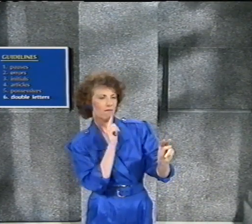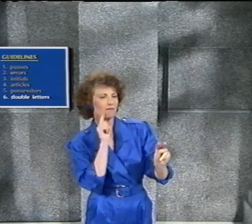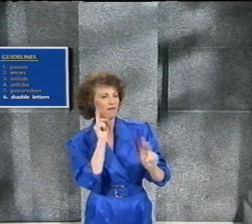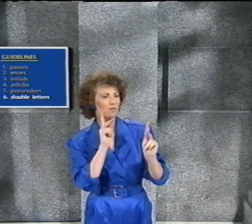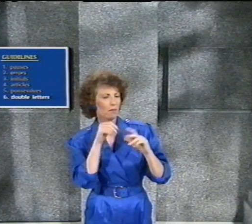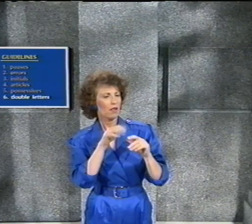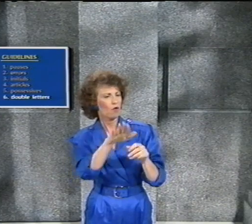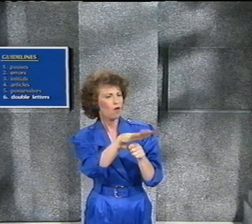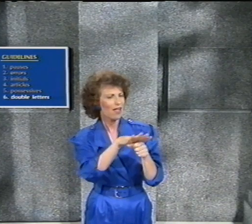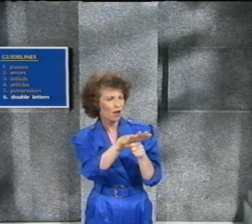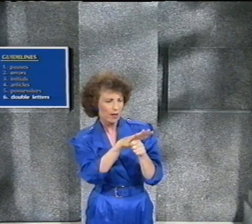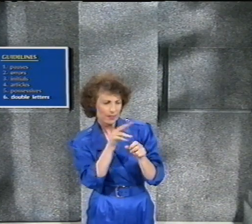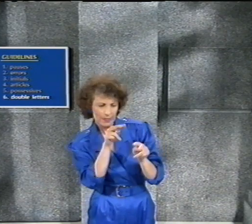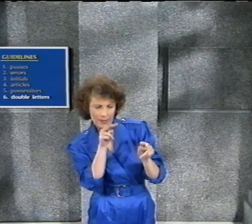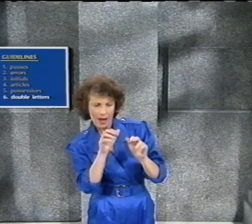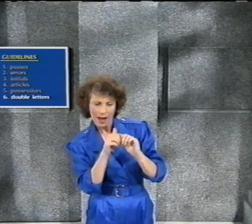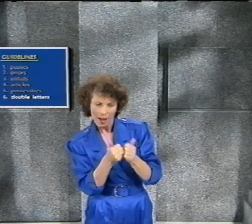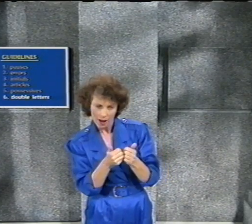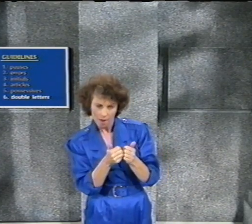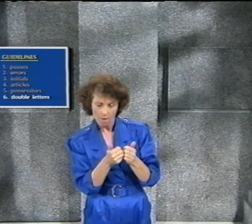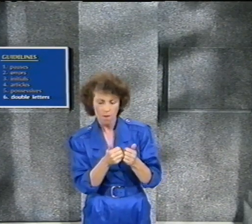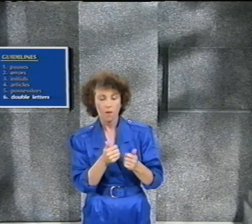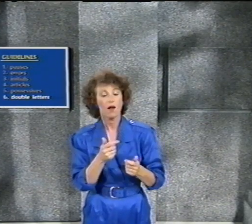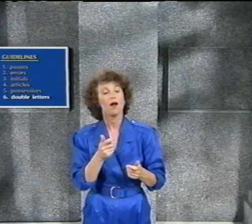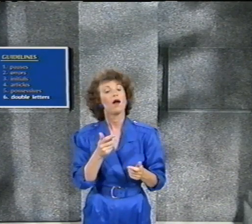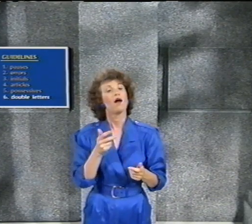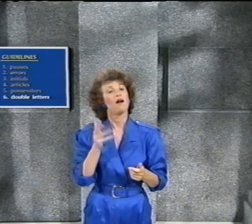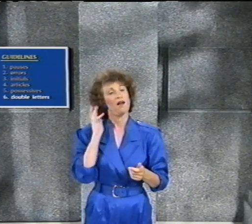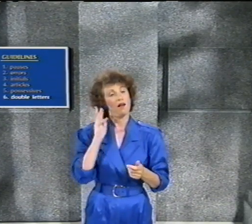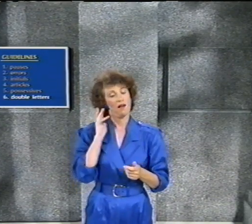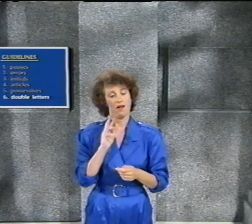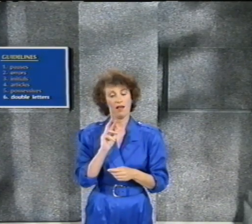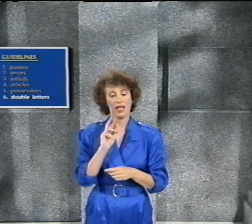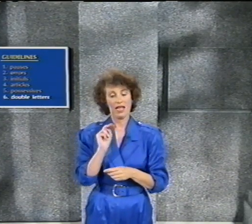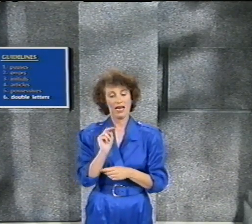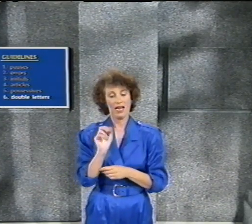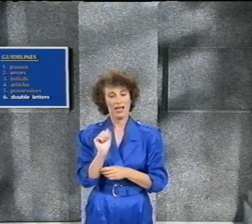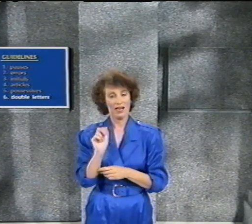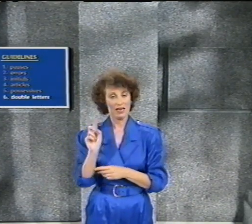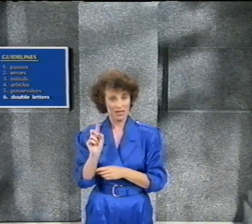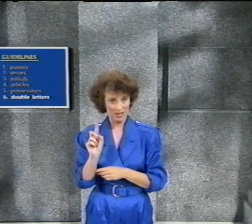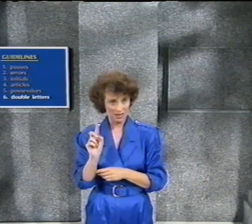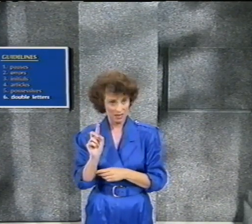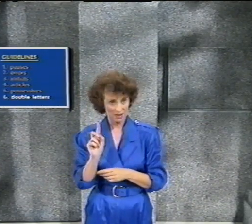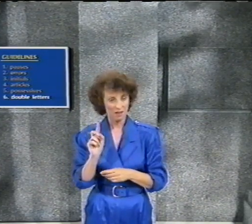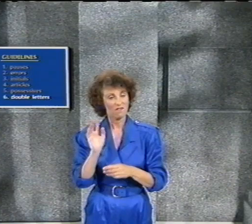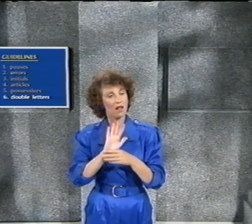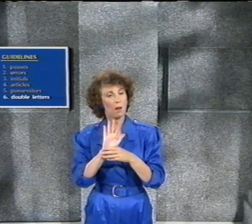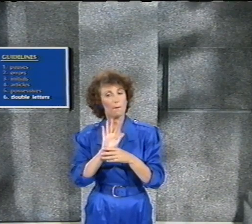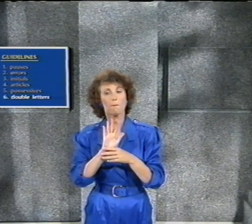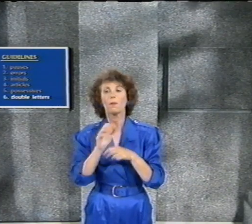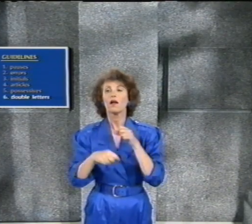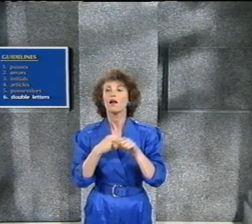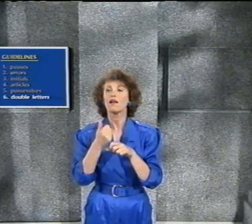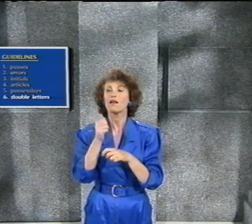And you need to look in your area to see what the deaf people do with double letters. Here we see an